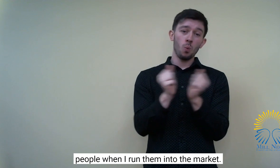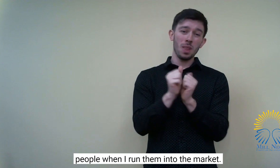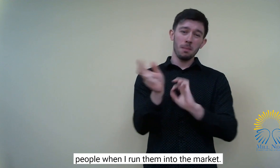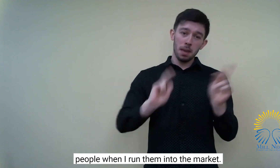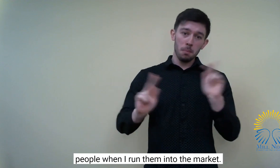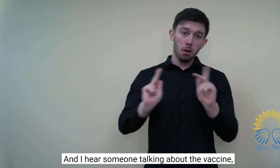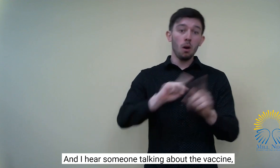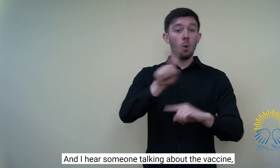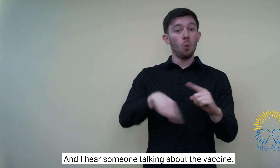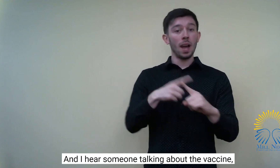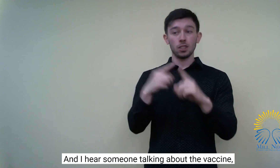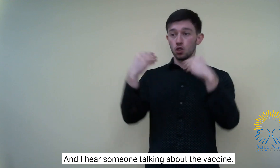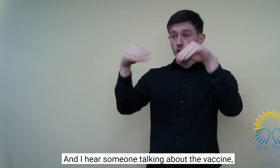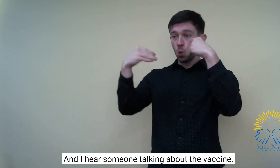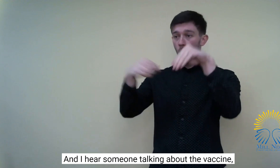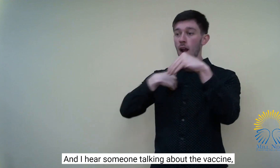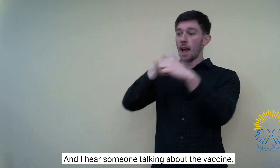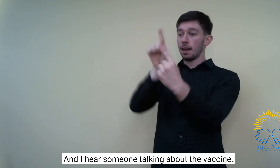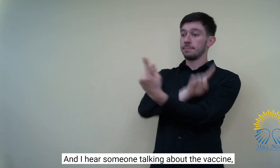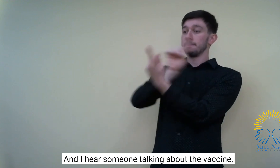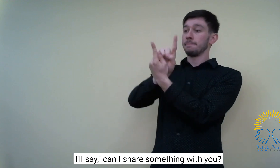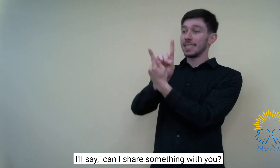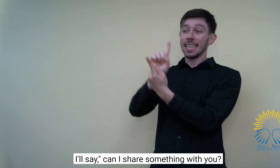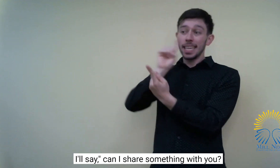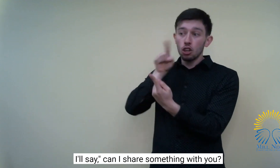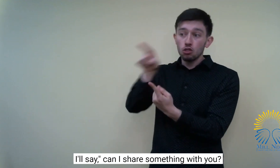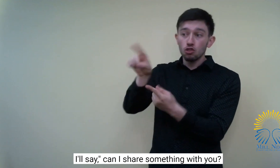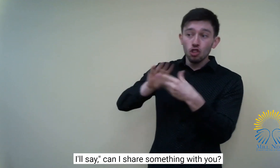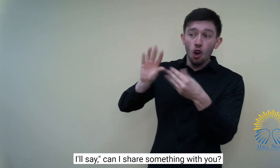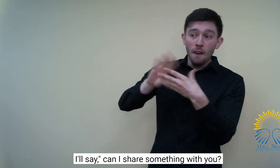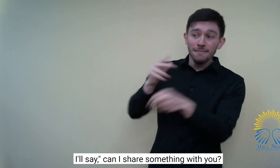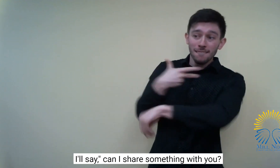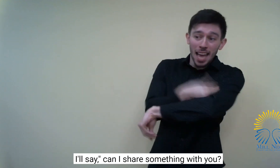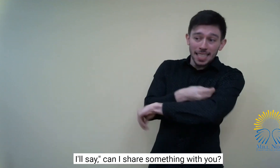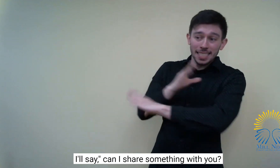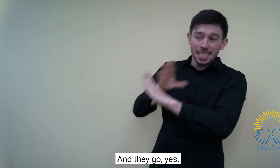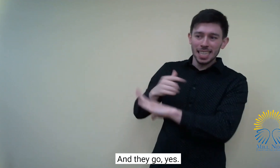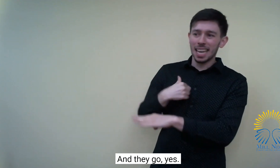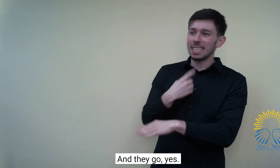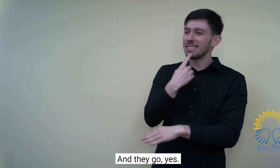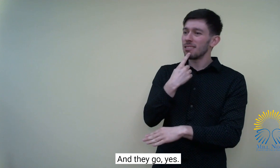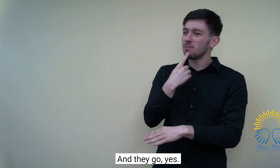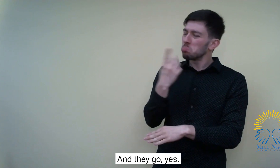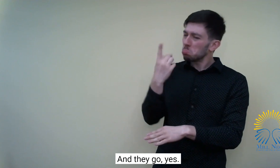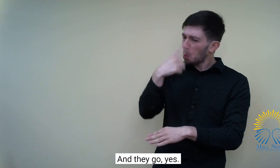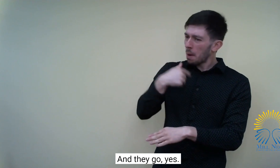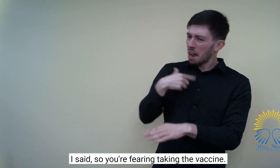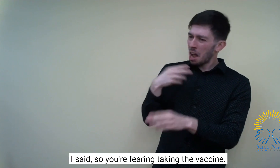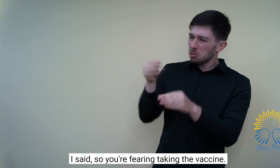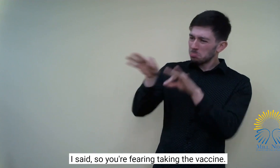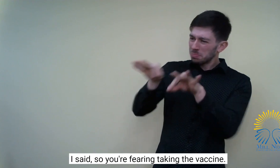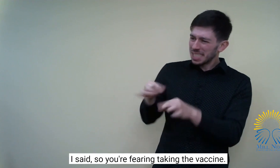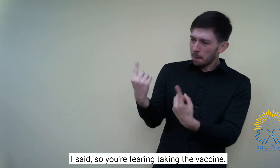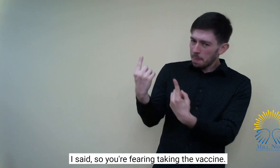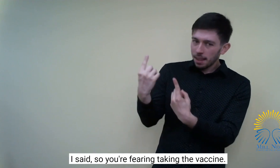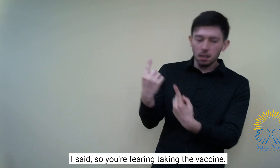the market and I hear someone talking about the vaccine, I'll say, "Can I share something with you?" And they go, "Yes." I said, "So you're